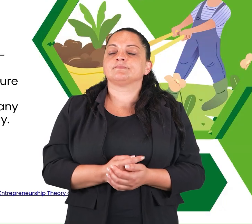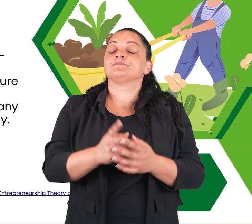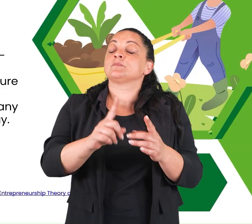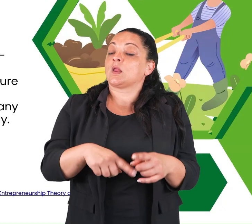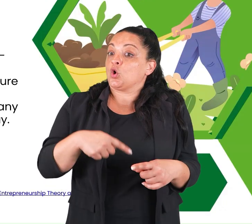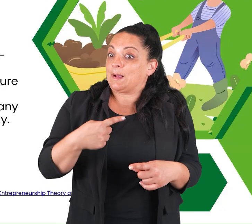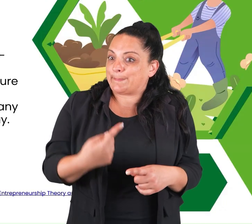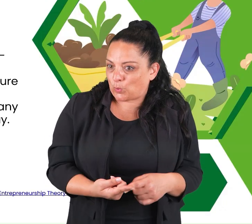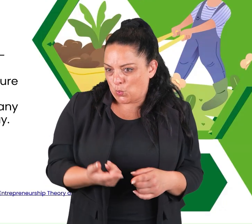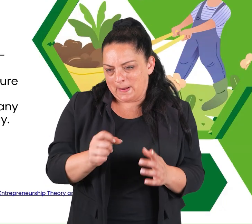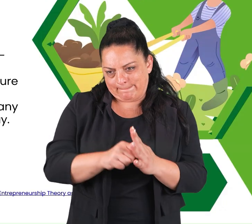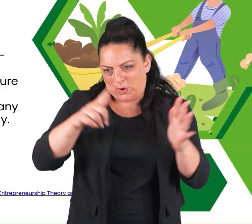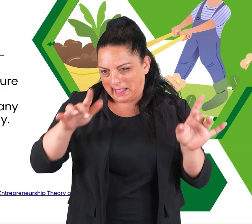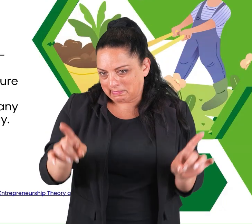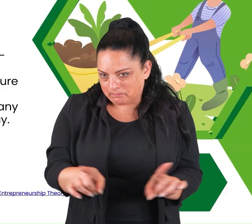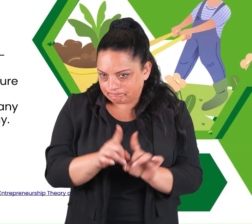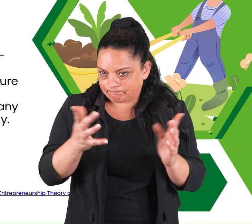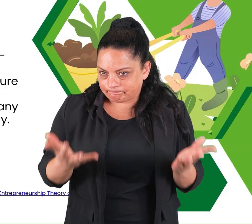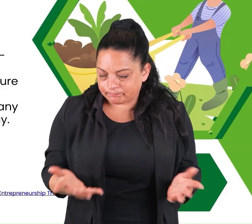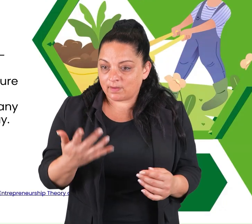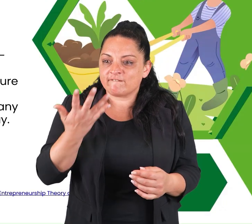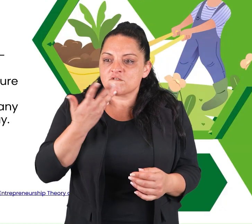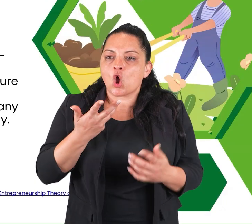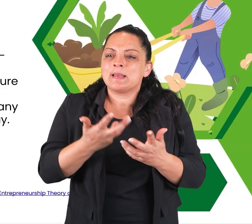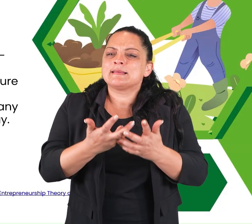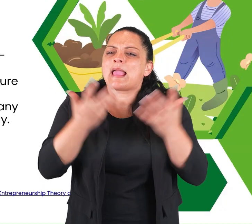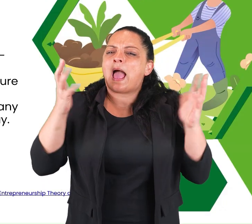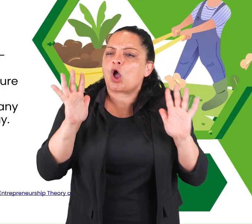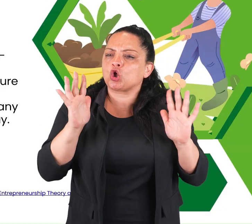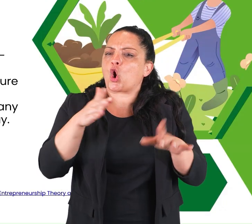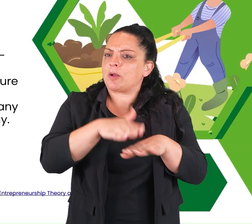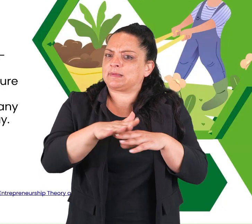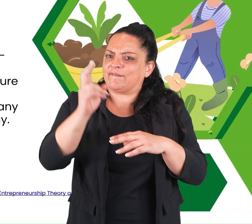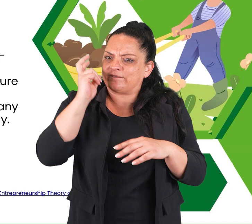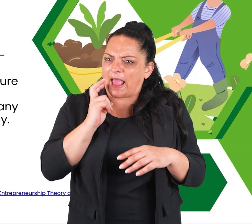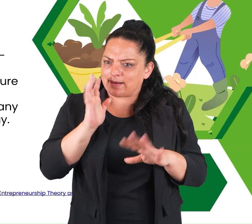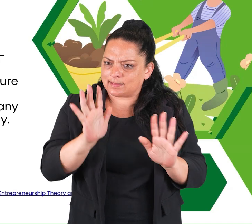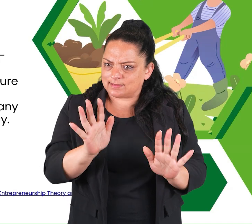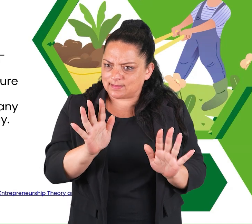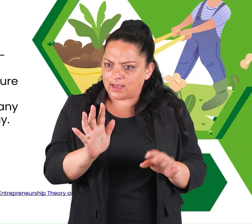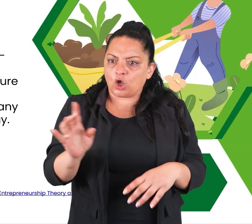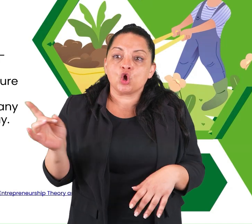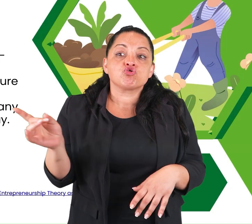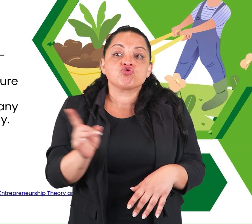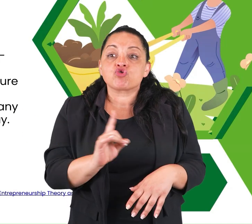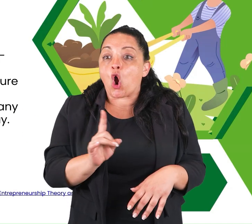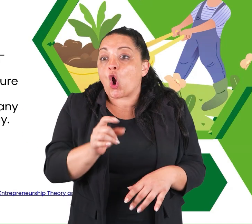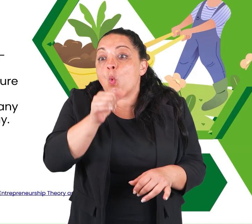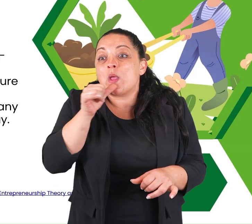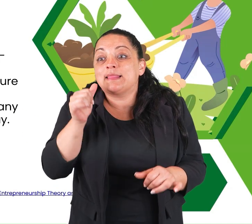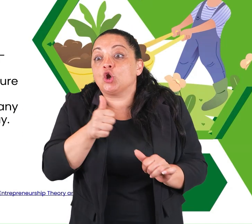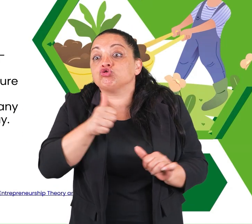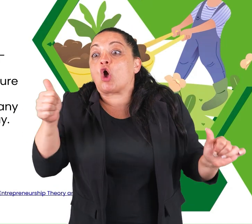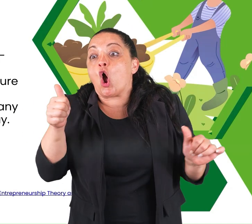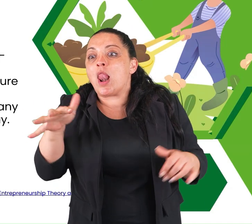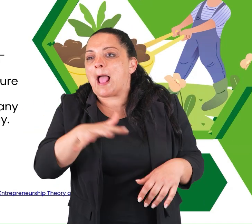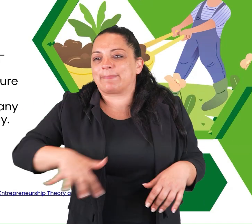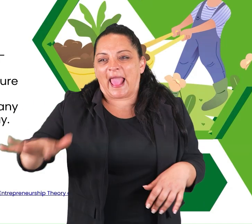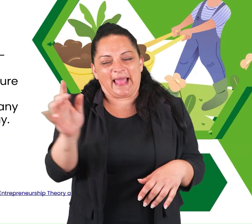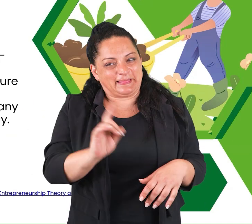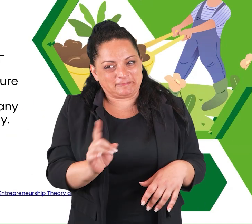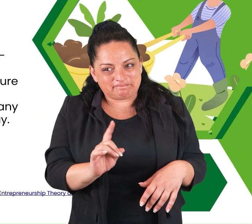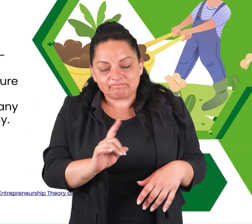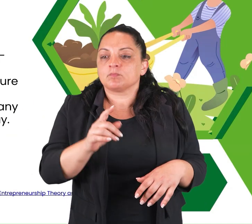And lastly, but important, I just want to say that green skills are not just only for environmental jobs. They